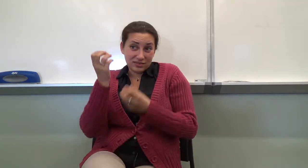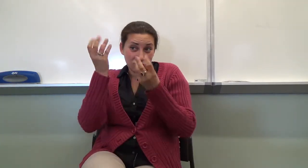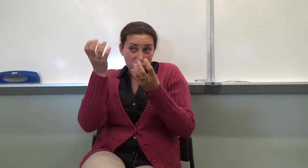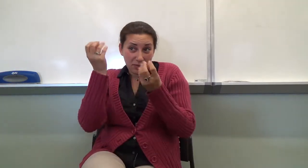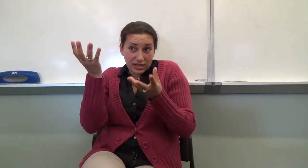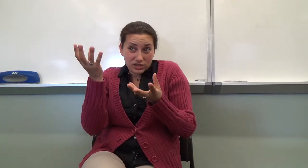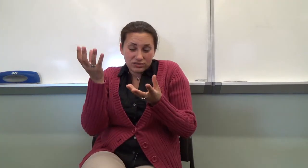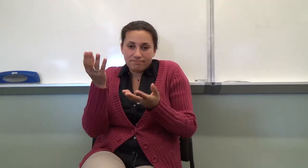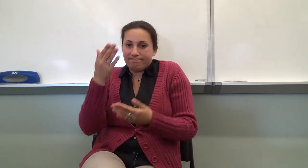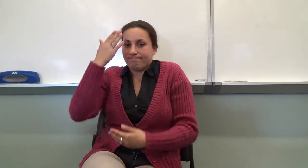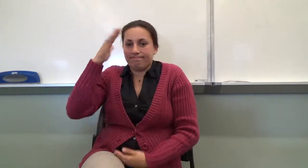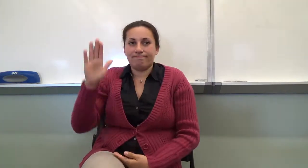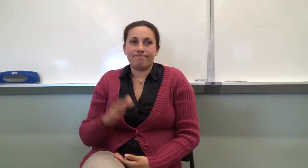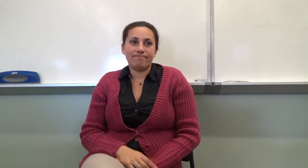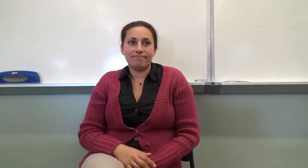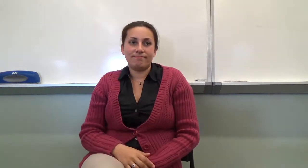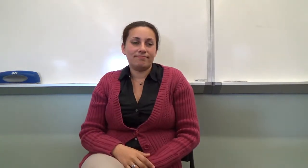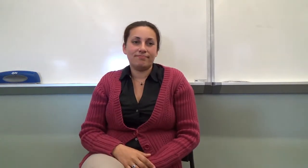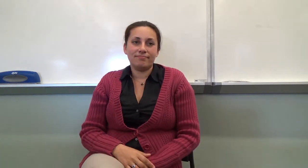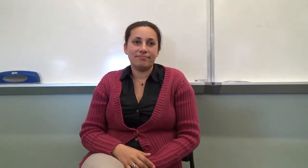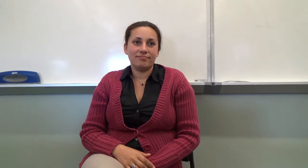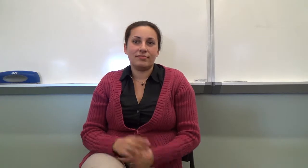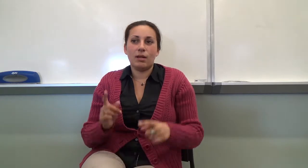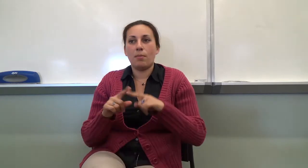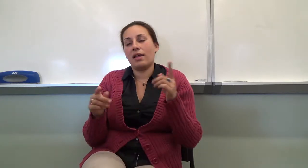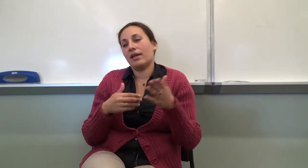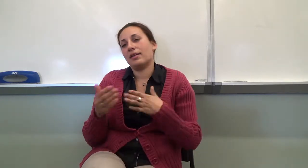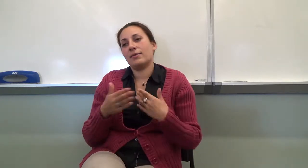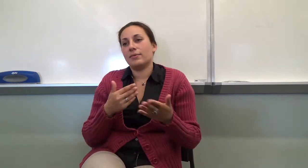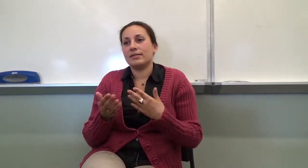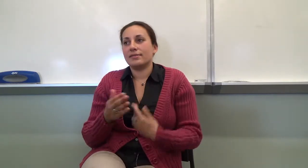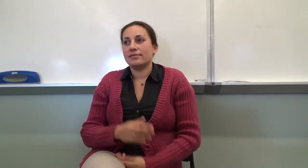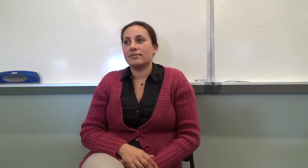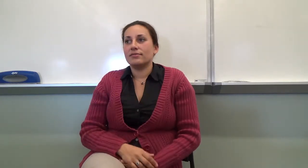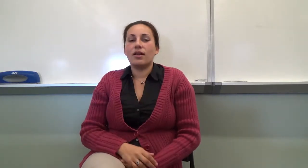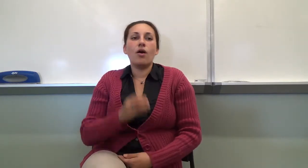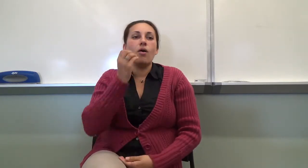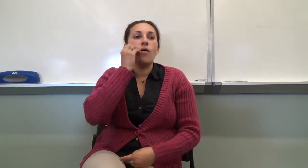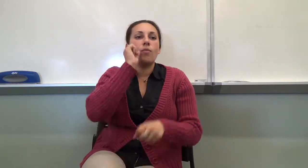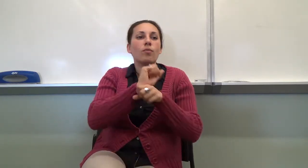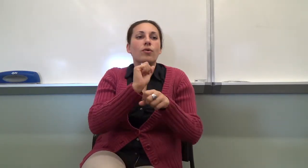All right, here we are, 8.1. Let's do some homework.